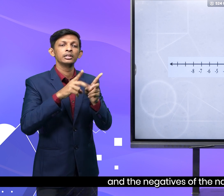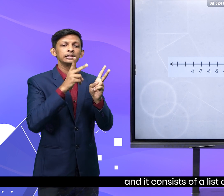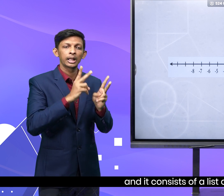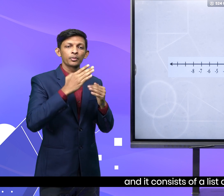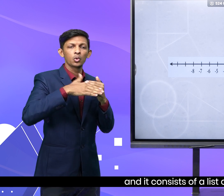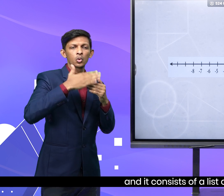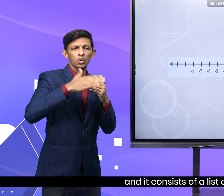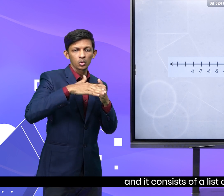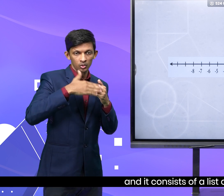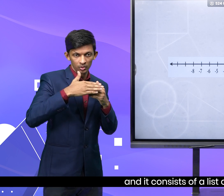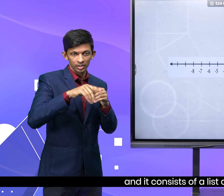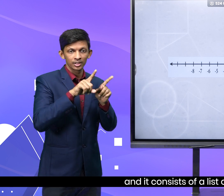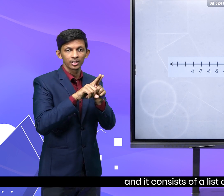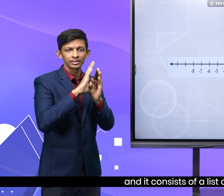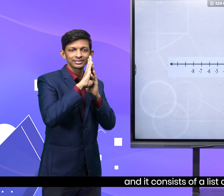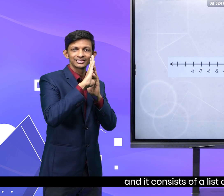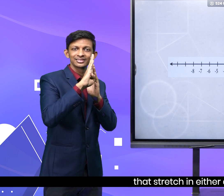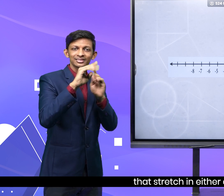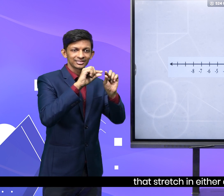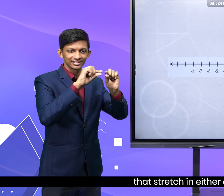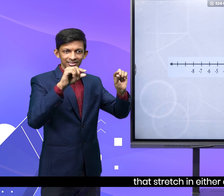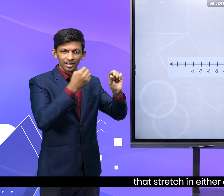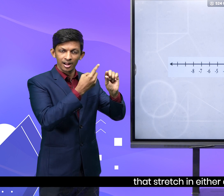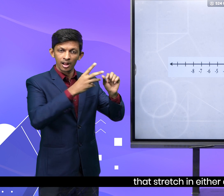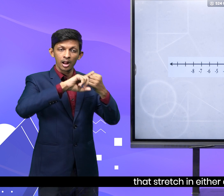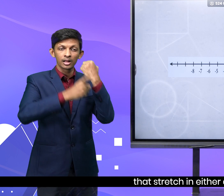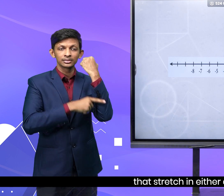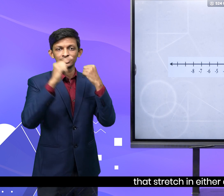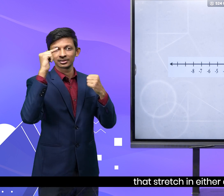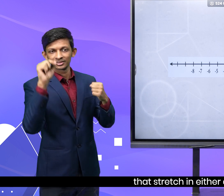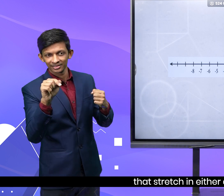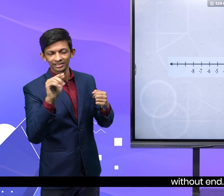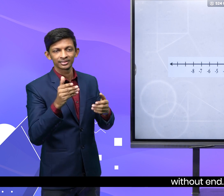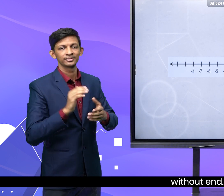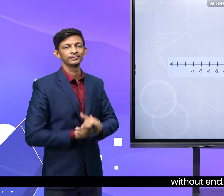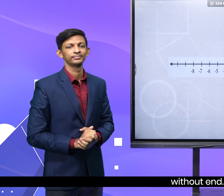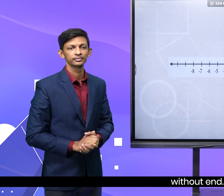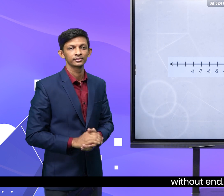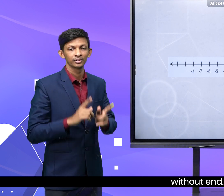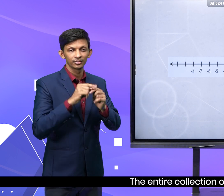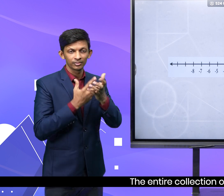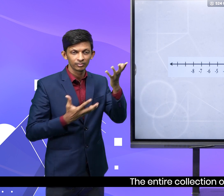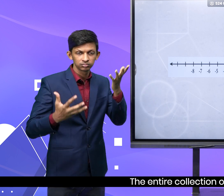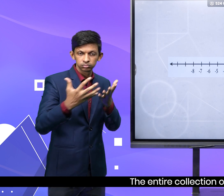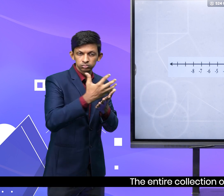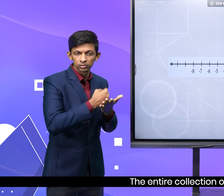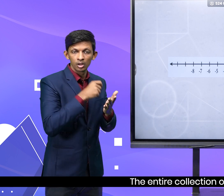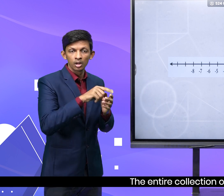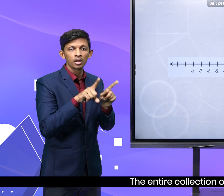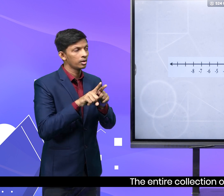and it consists of a list of numbers that stretch in either direction without end. The entire collection of